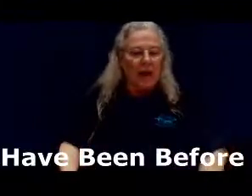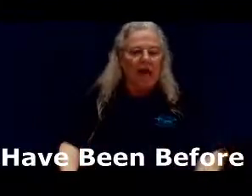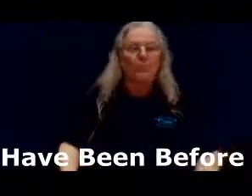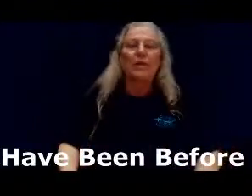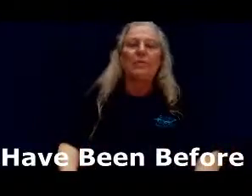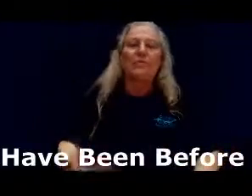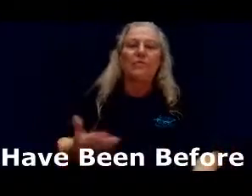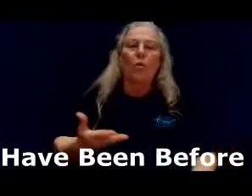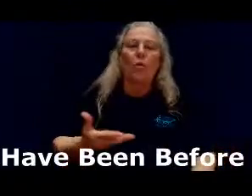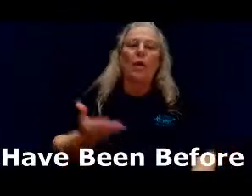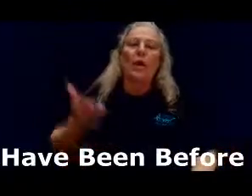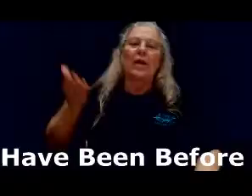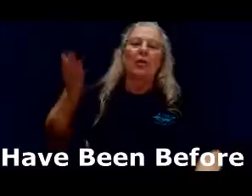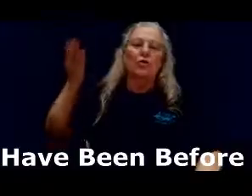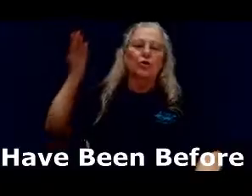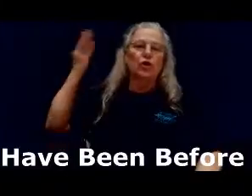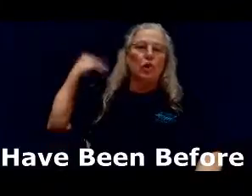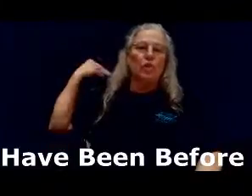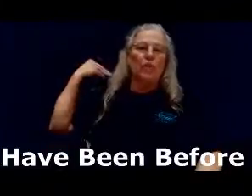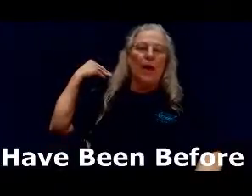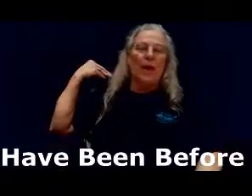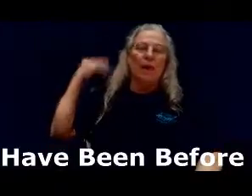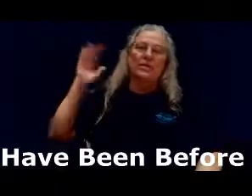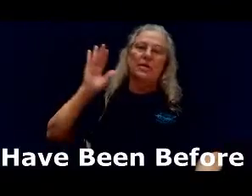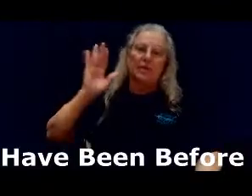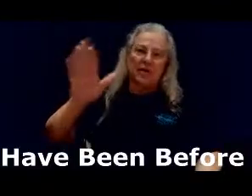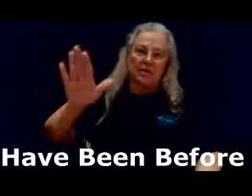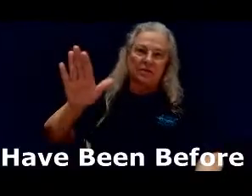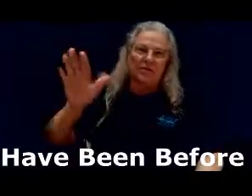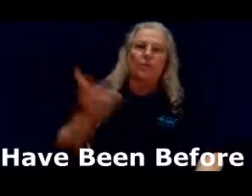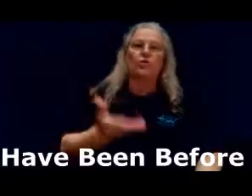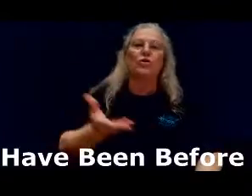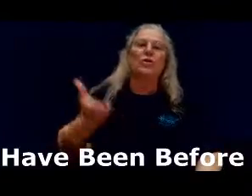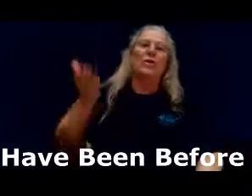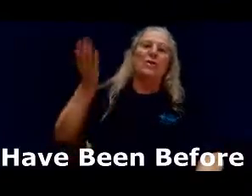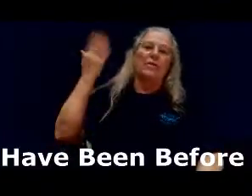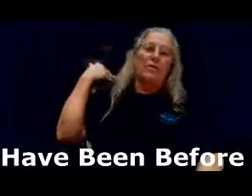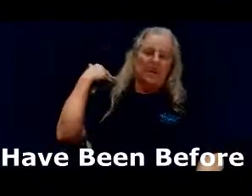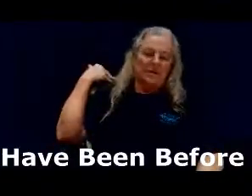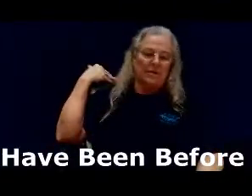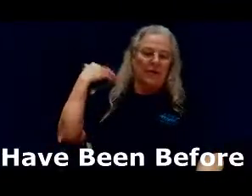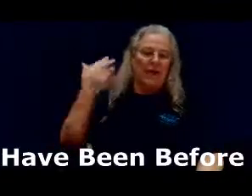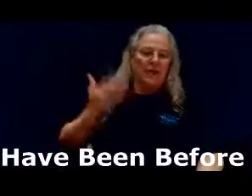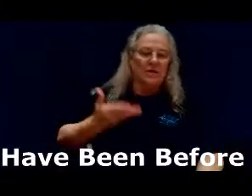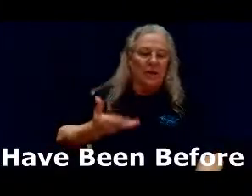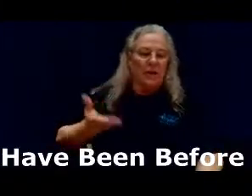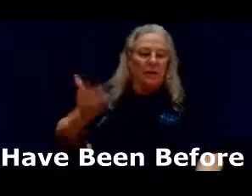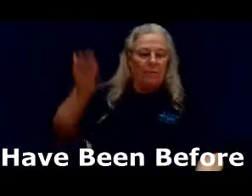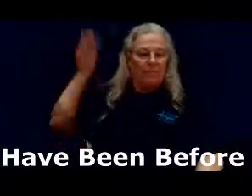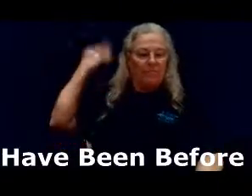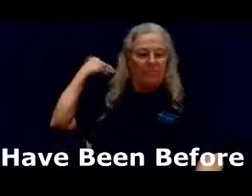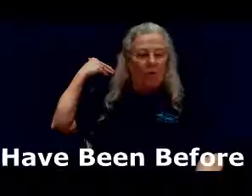Have been before and you're showing the past. That's the future. That's the past.